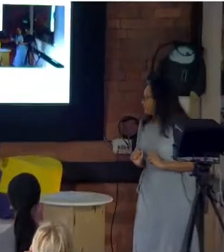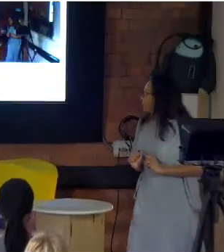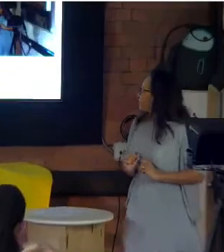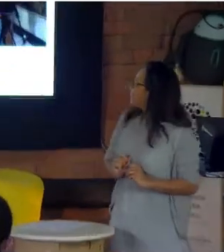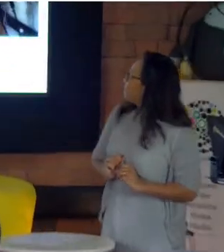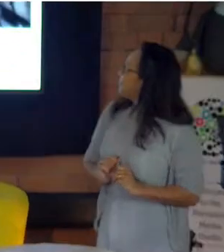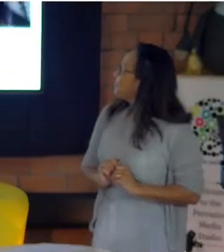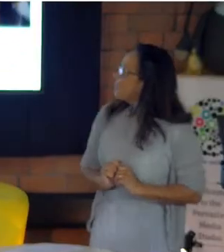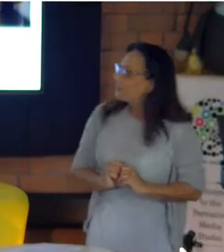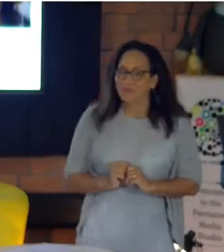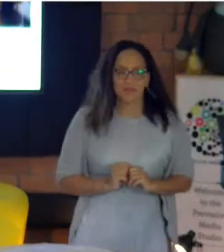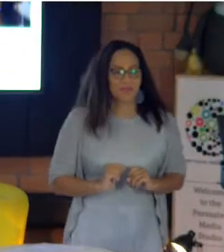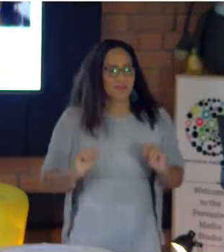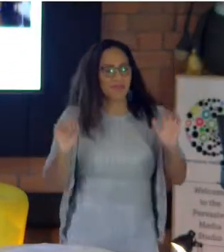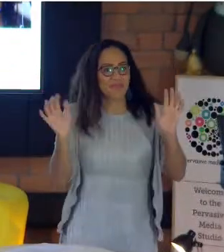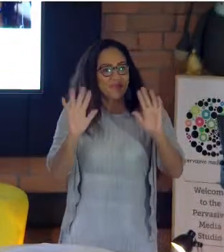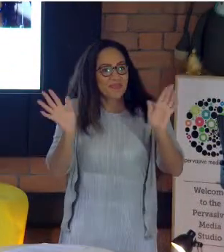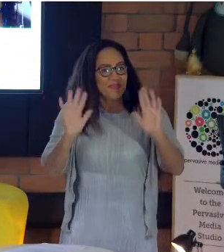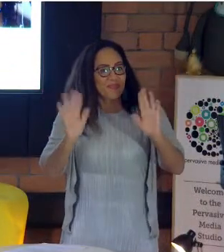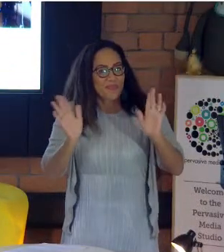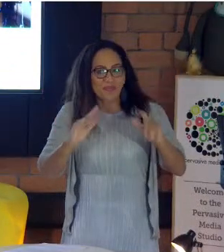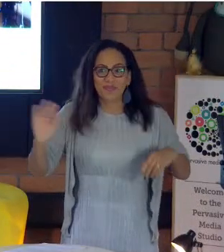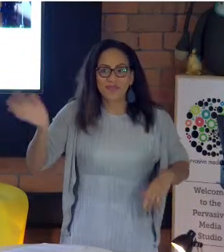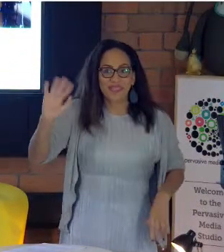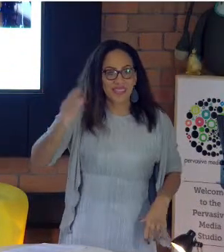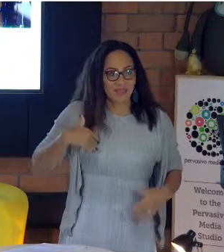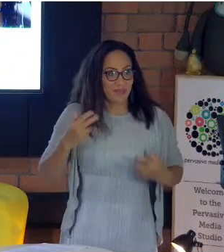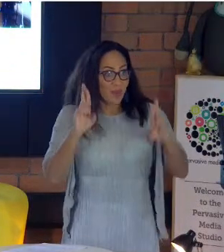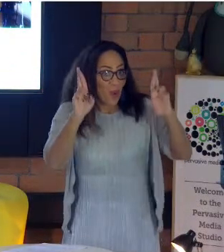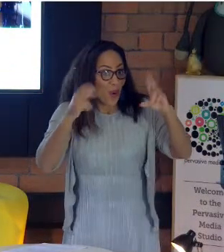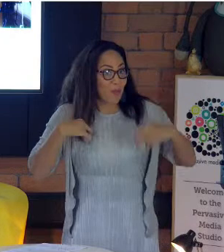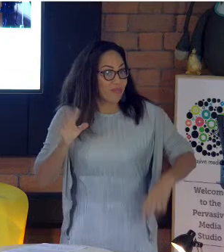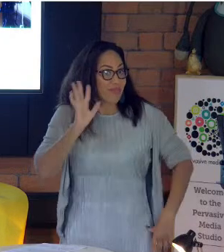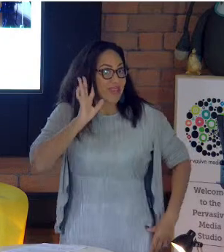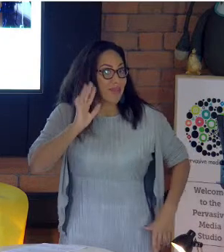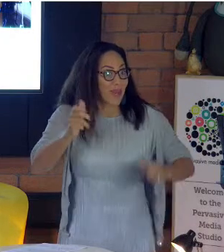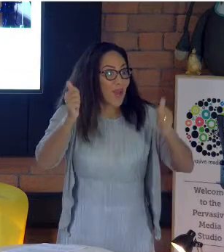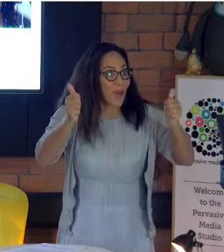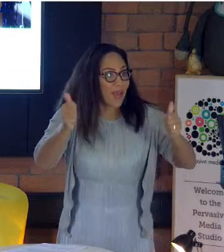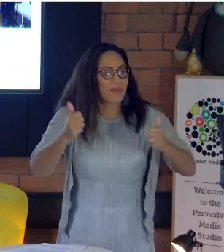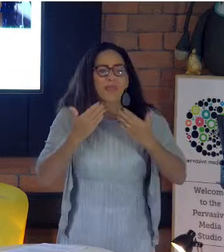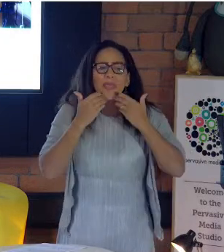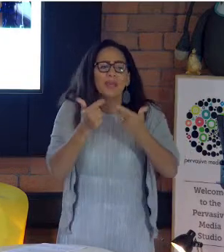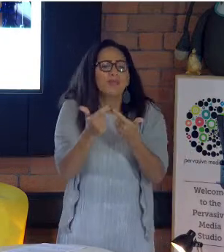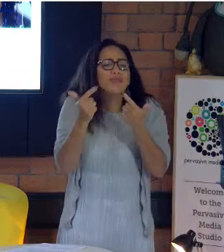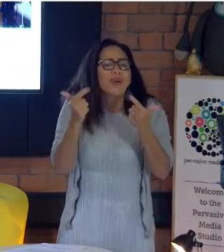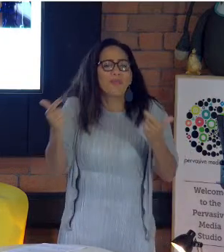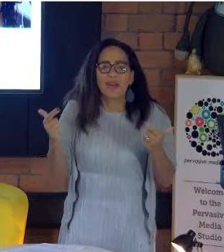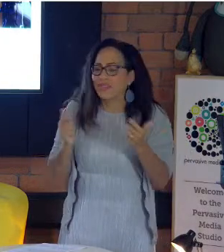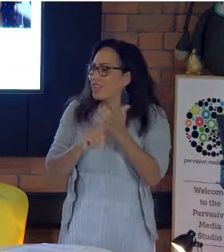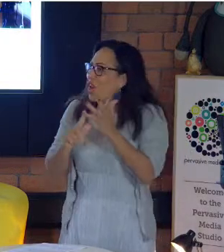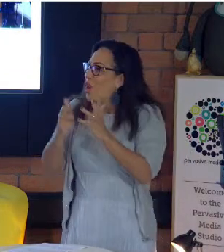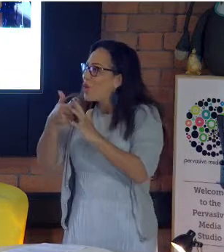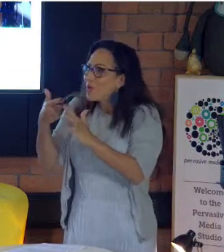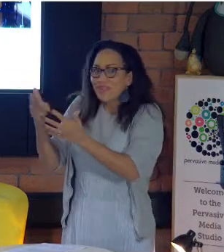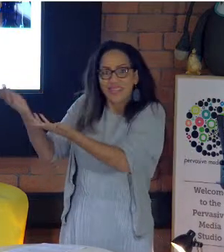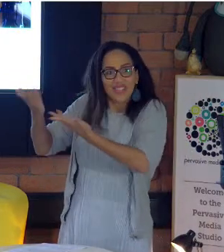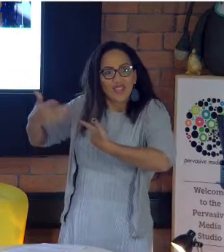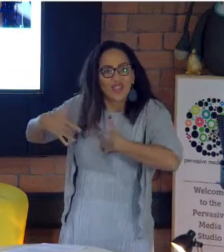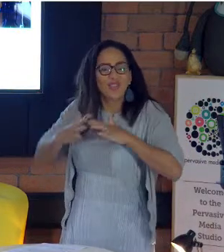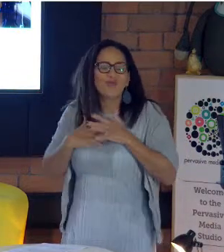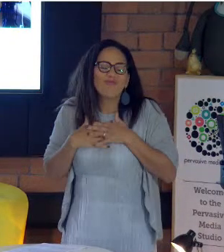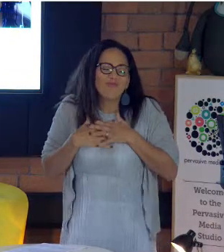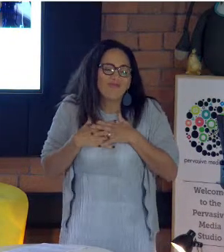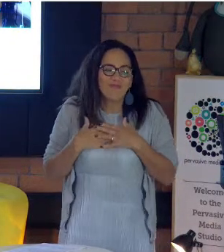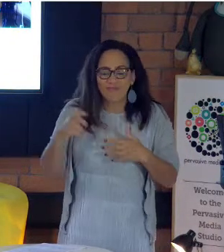Hello. Hi, everyone. I hope you can hear me okay. Thank you so much, Luke, for the introduction. So I